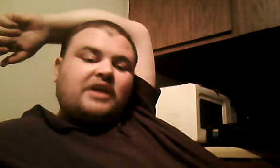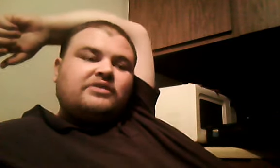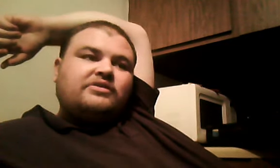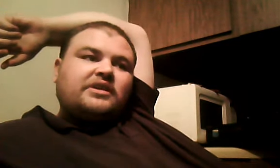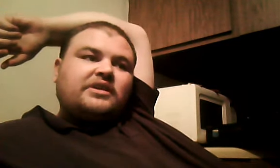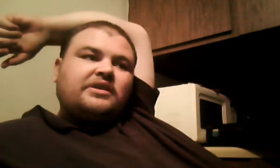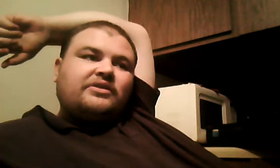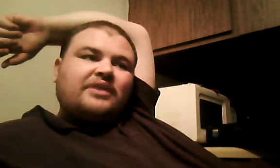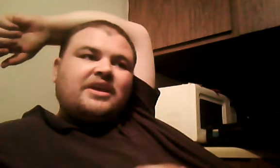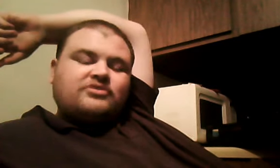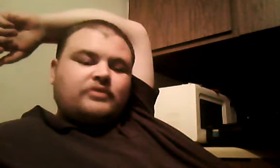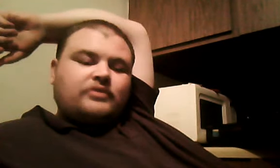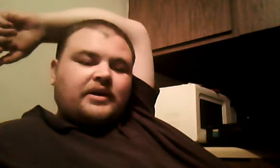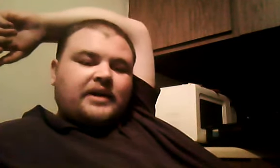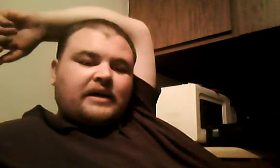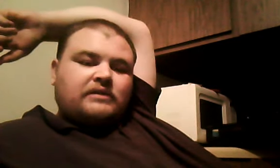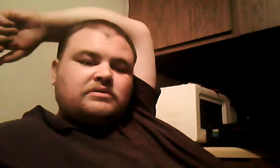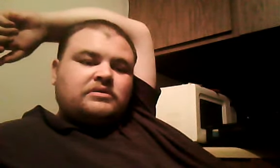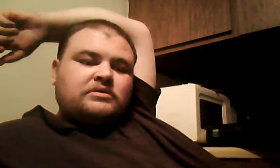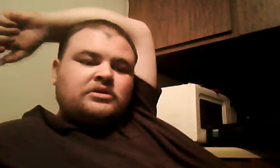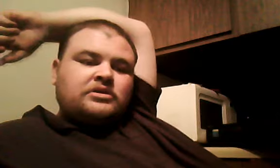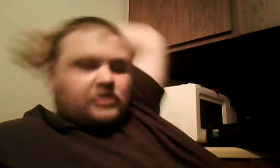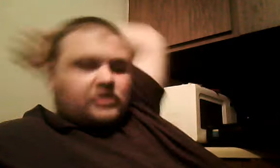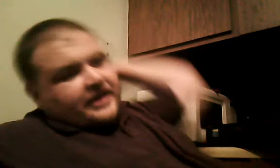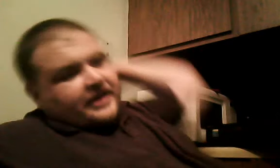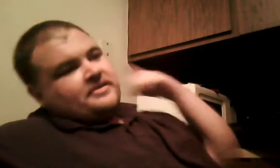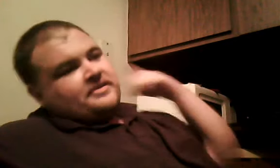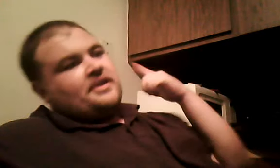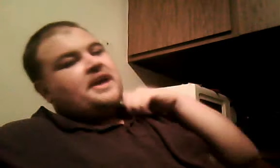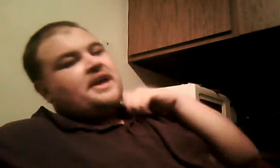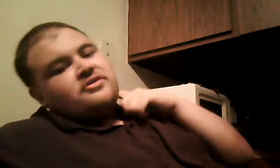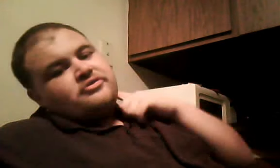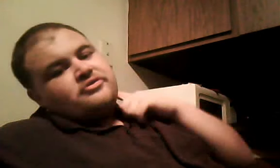Cena is injured right now. He has a neck injury.